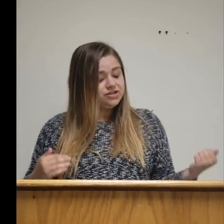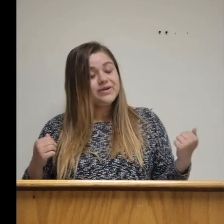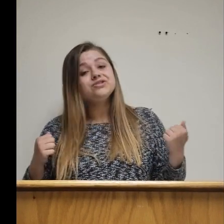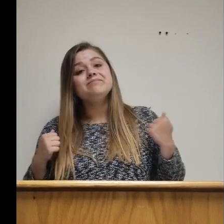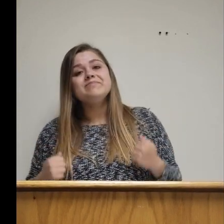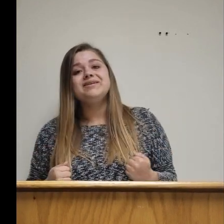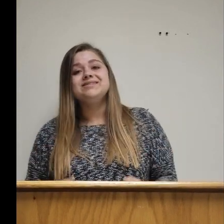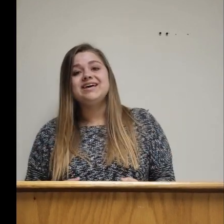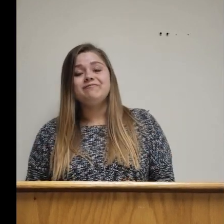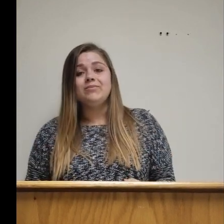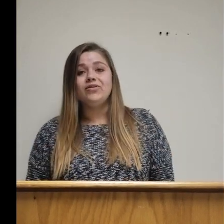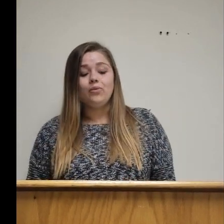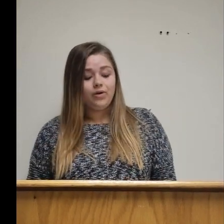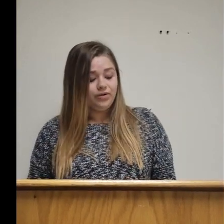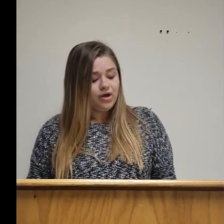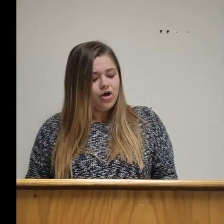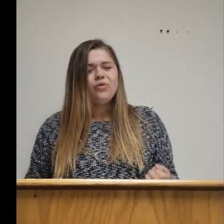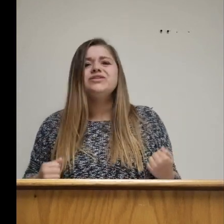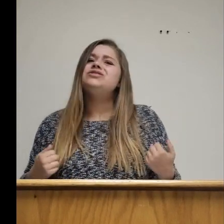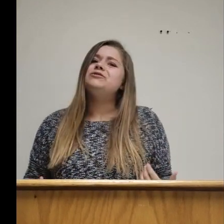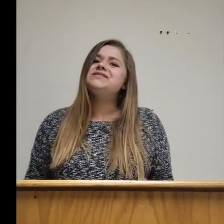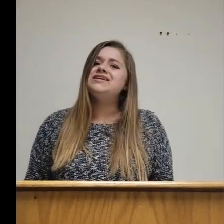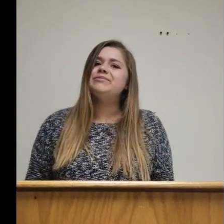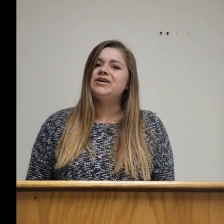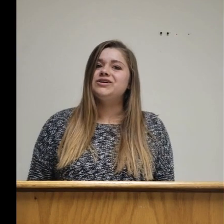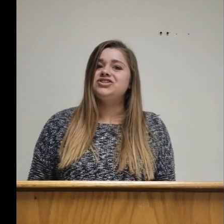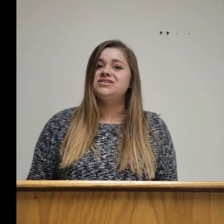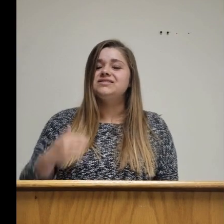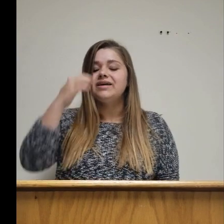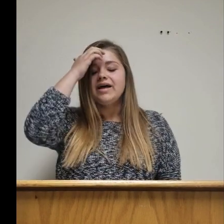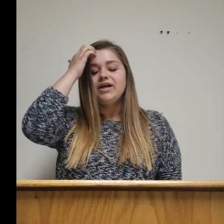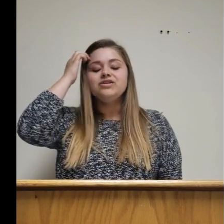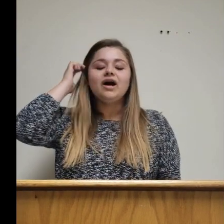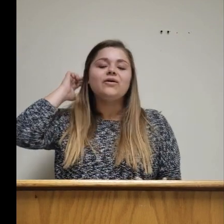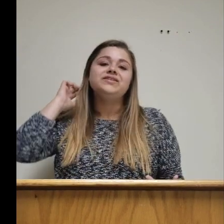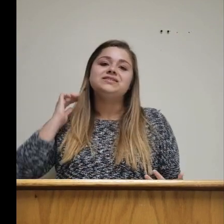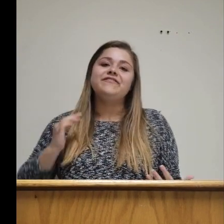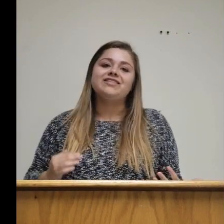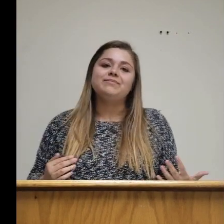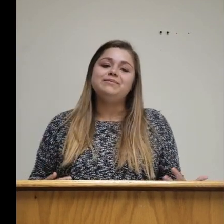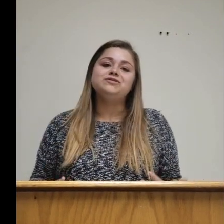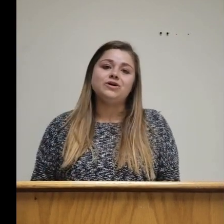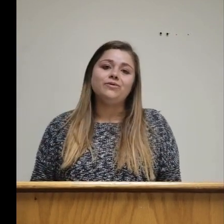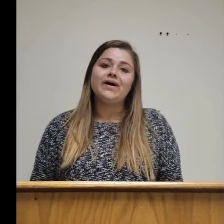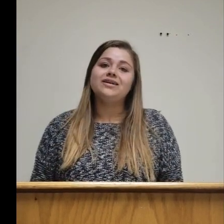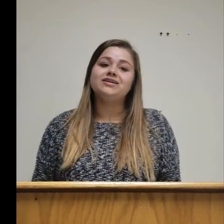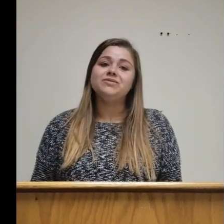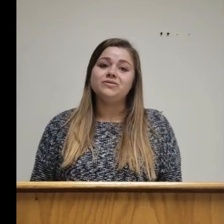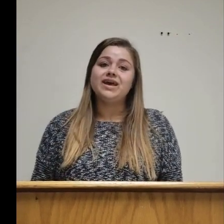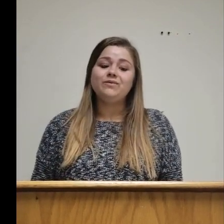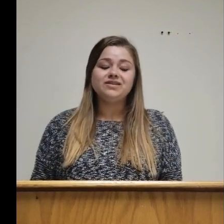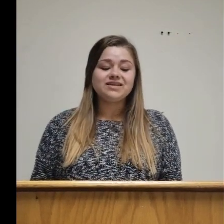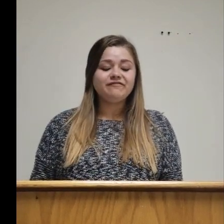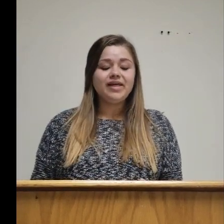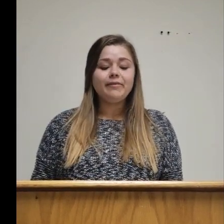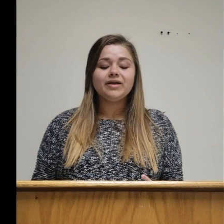250 to 300 million deaf people in the world, only 2% of them are Christians. Not only does the fact that people don't know how to